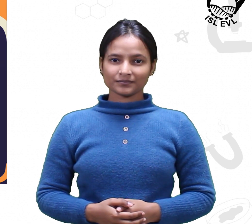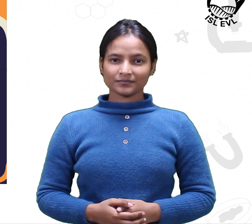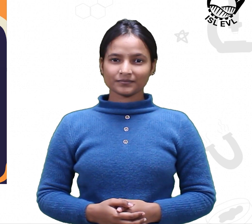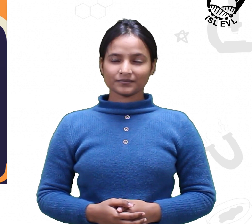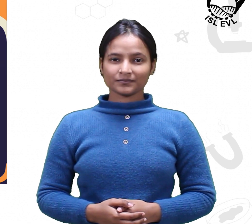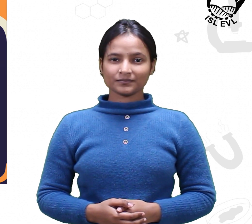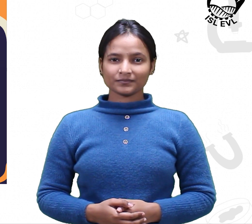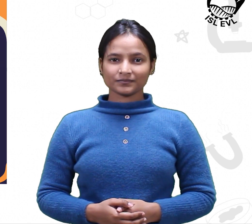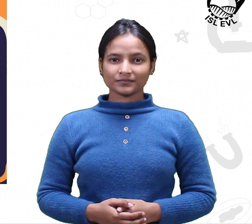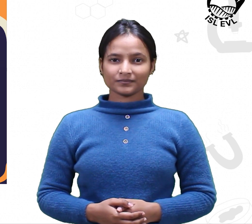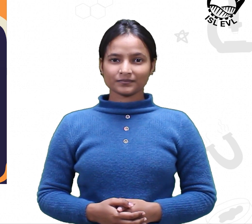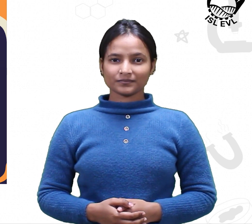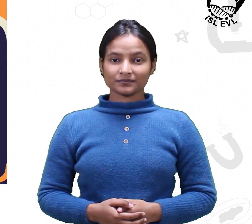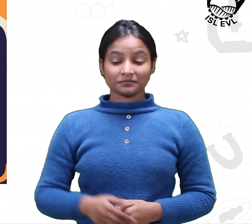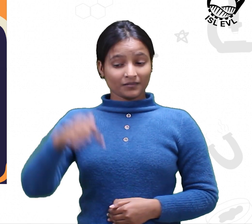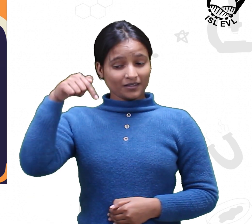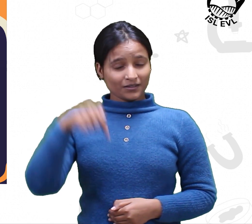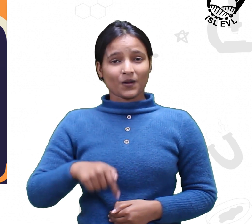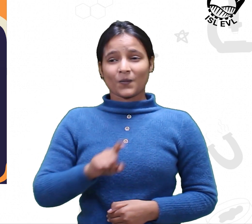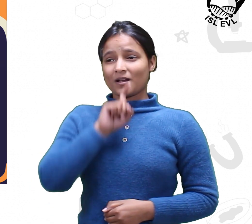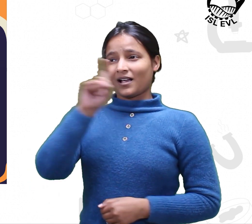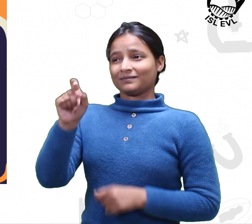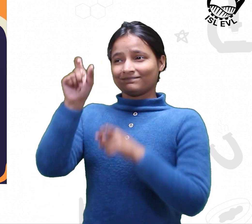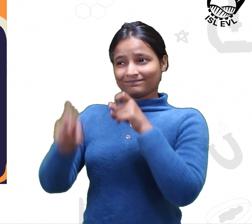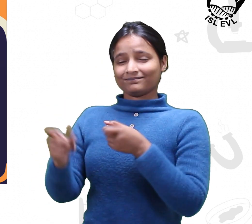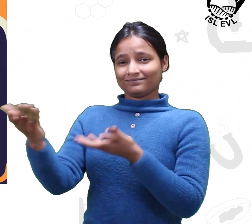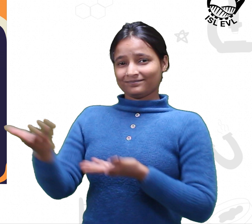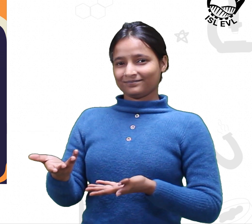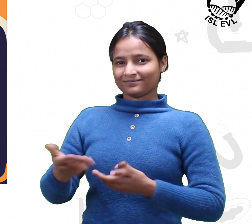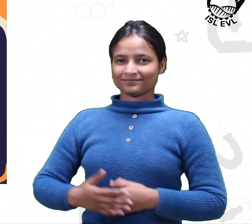And now it's time to ask a scientist.